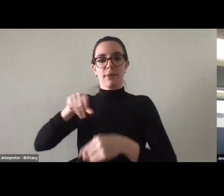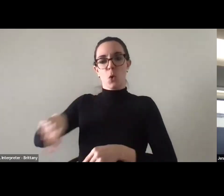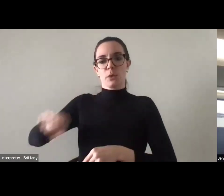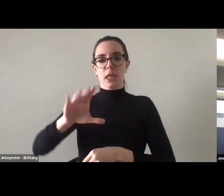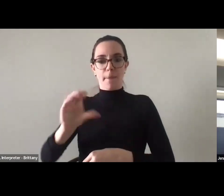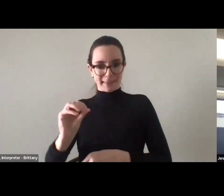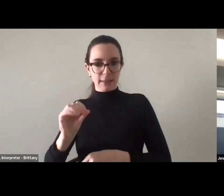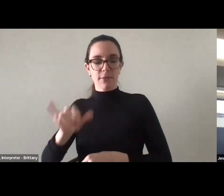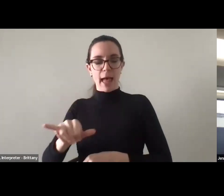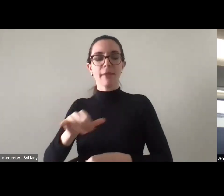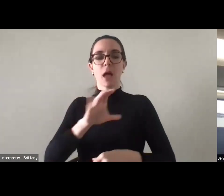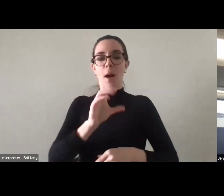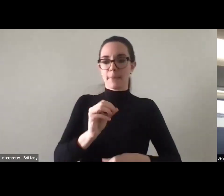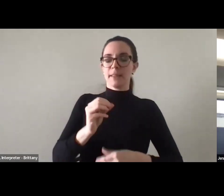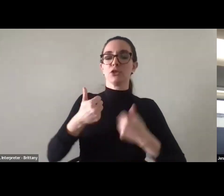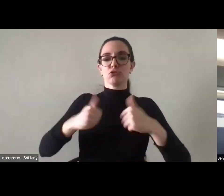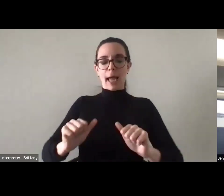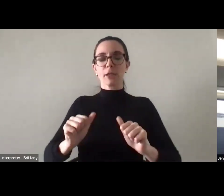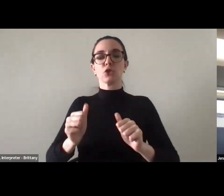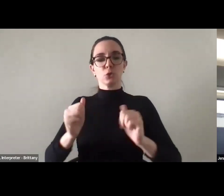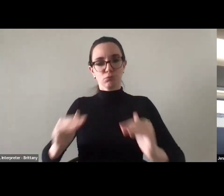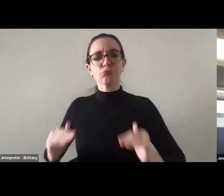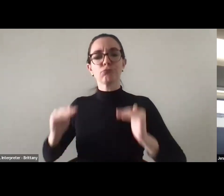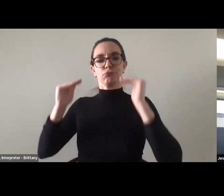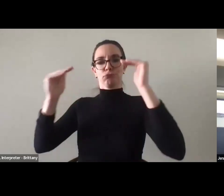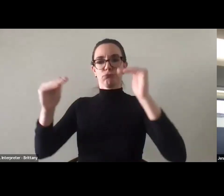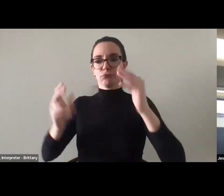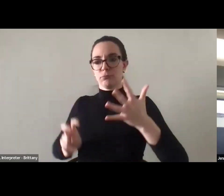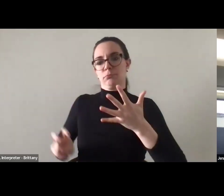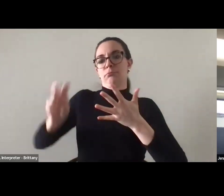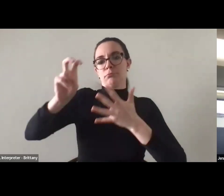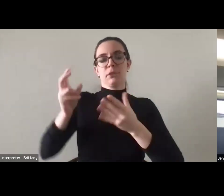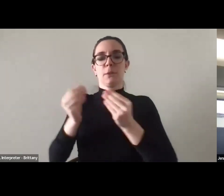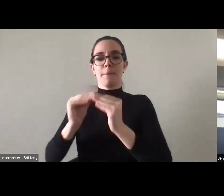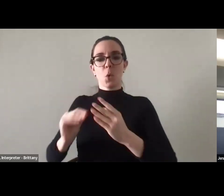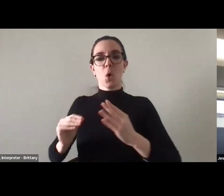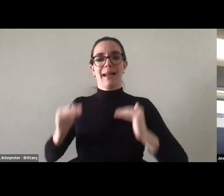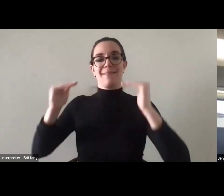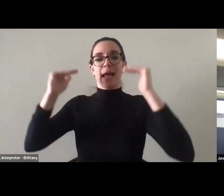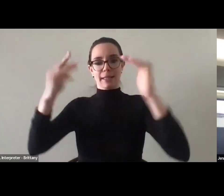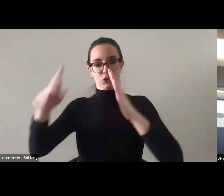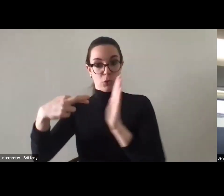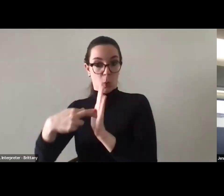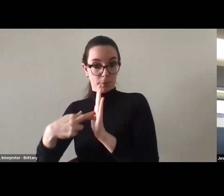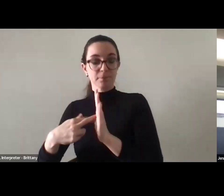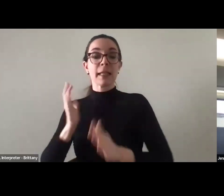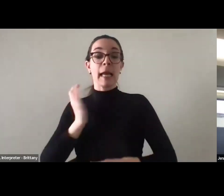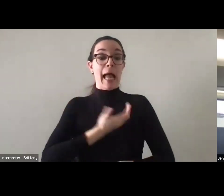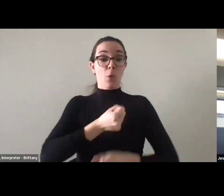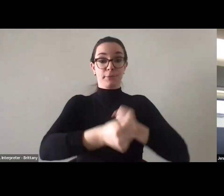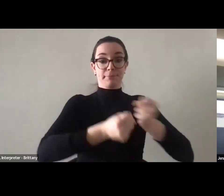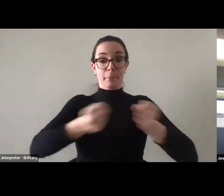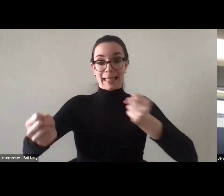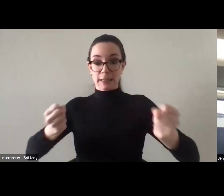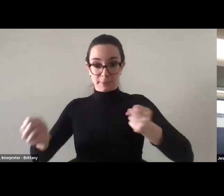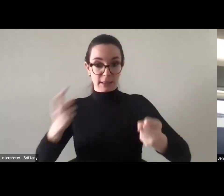looking to upskill or reskill into a higher or more significant role. Of the placements that we do, the